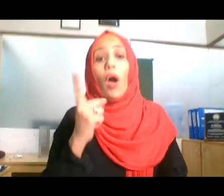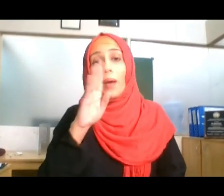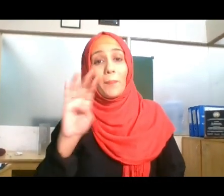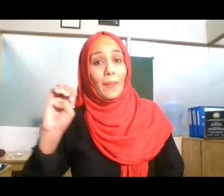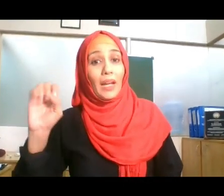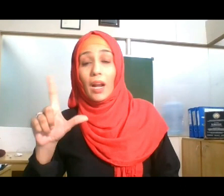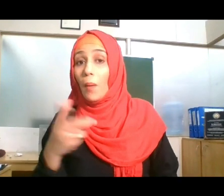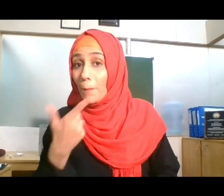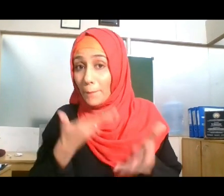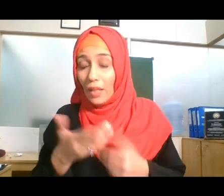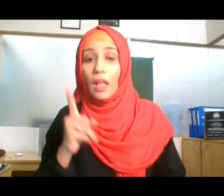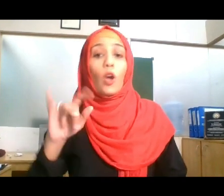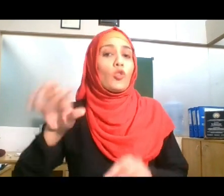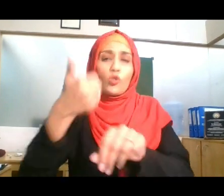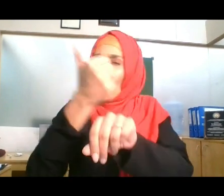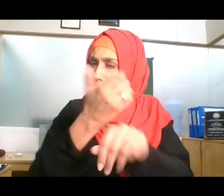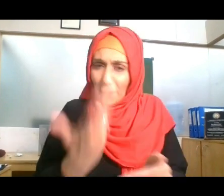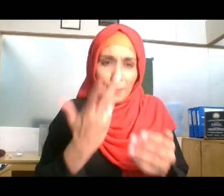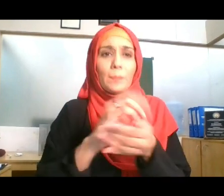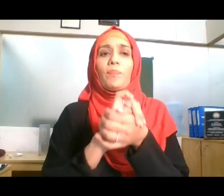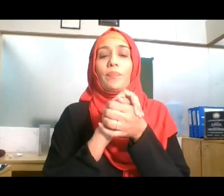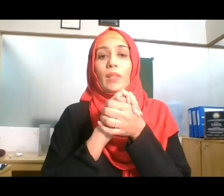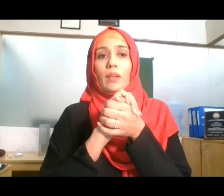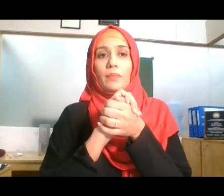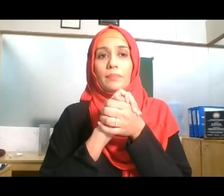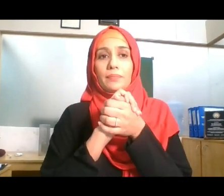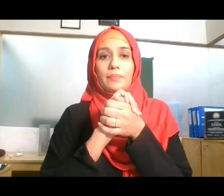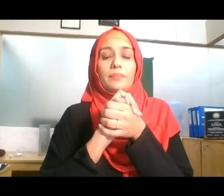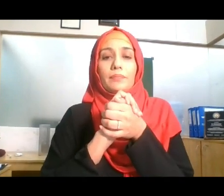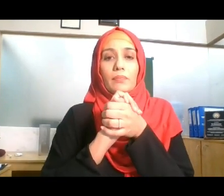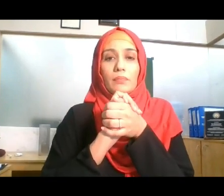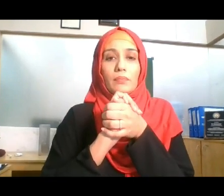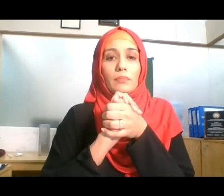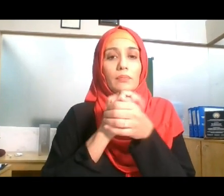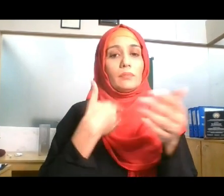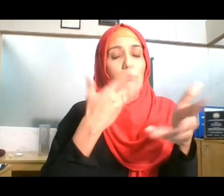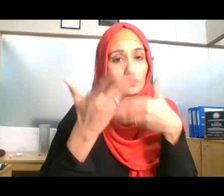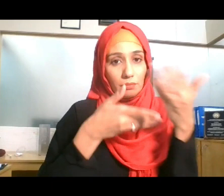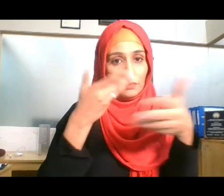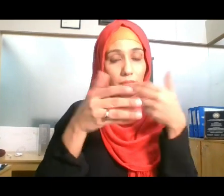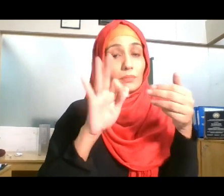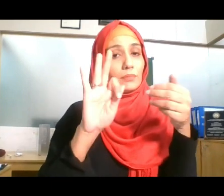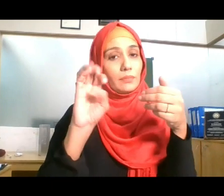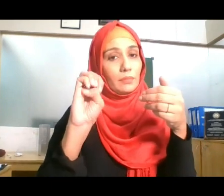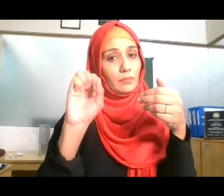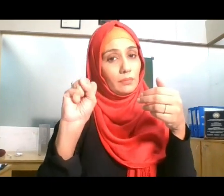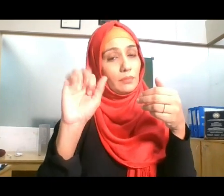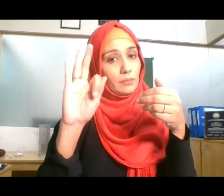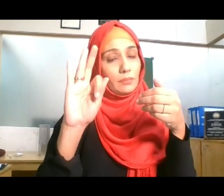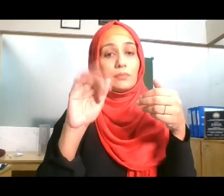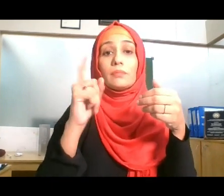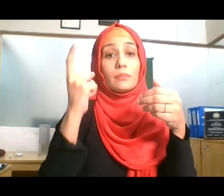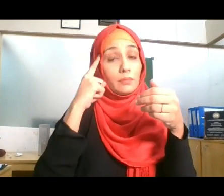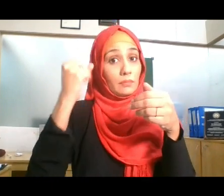marketplace employment and other areas. So I do want to share briefly that, FESF is recognized on the